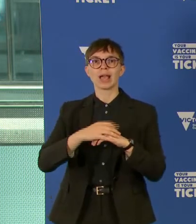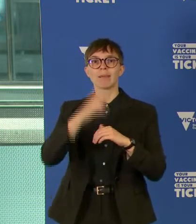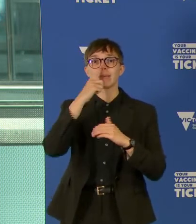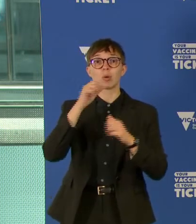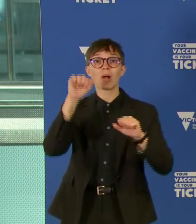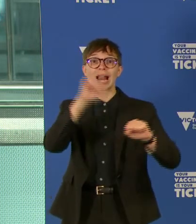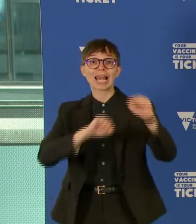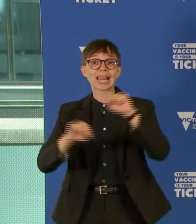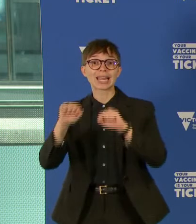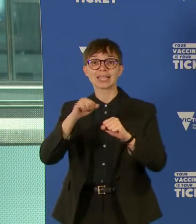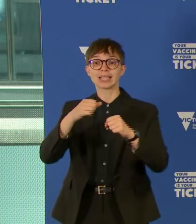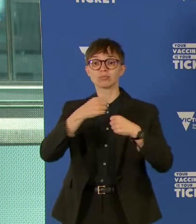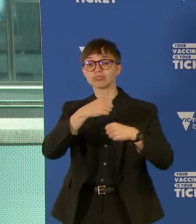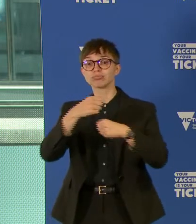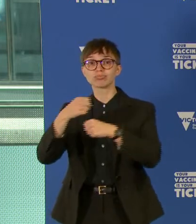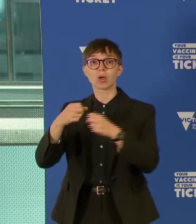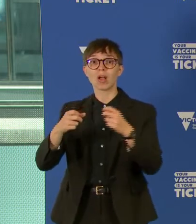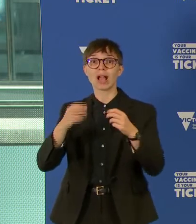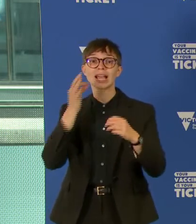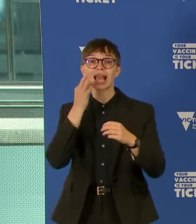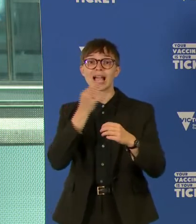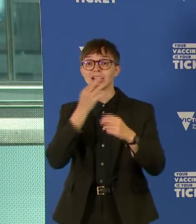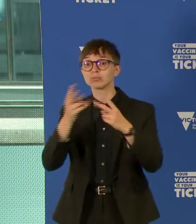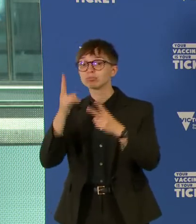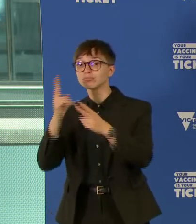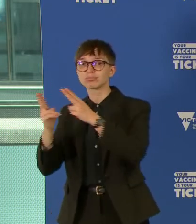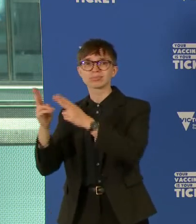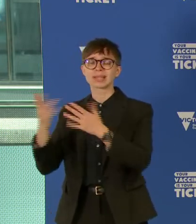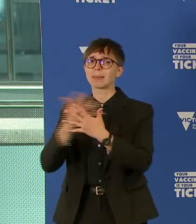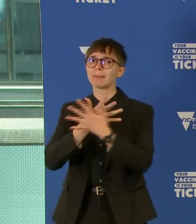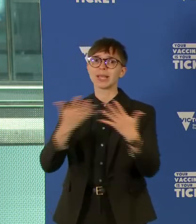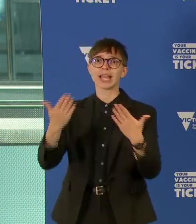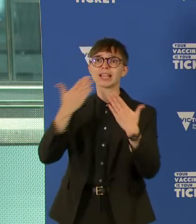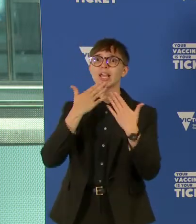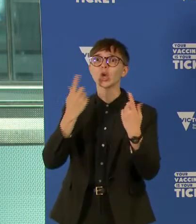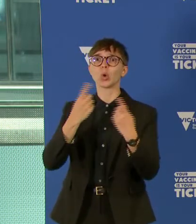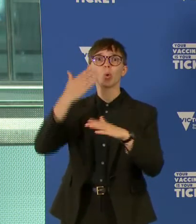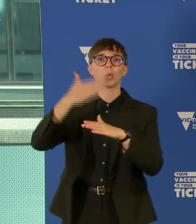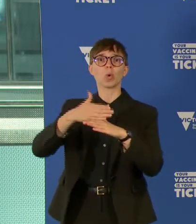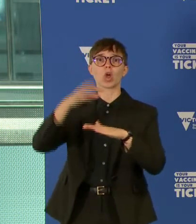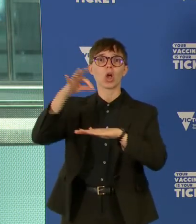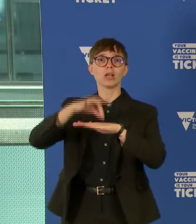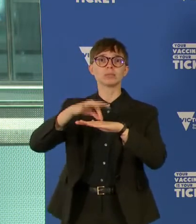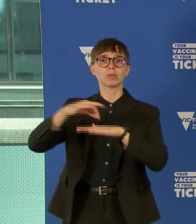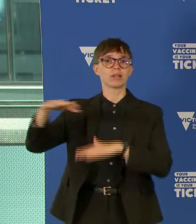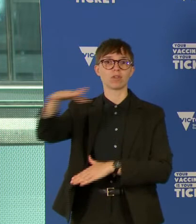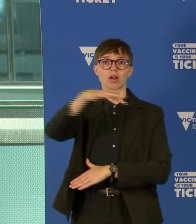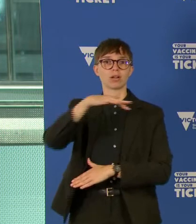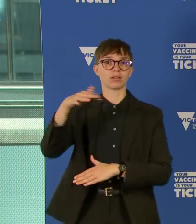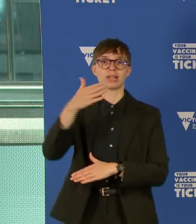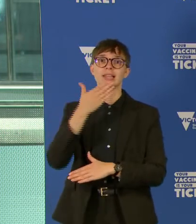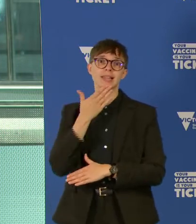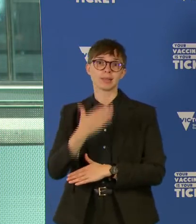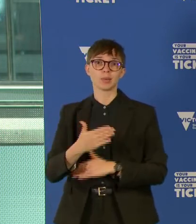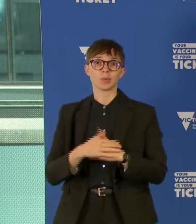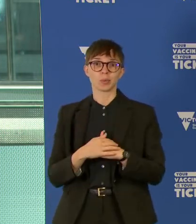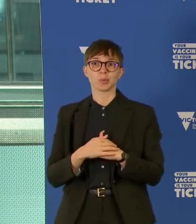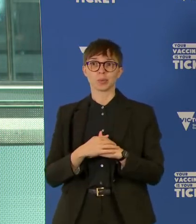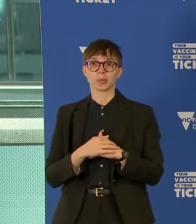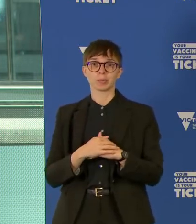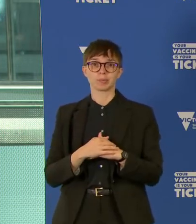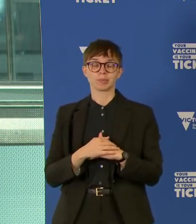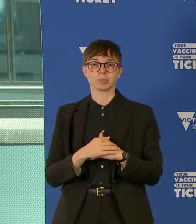extraordinary job, and that's why we're in this position we're in, because of their hard